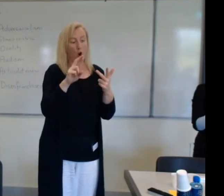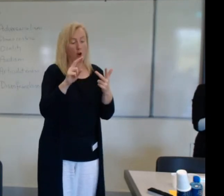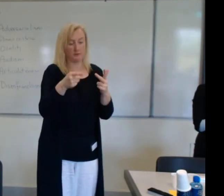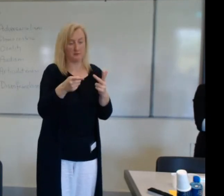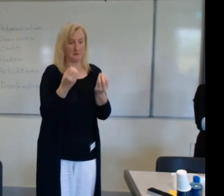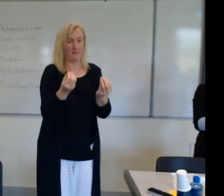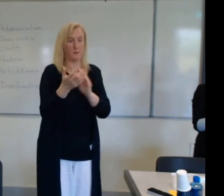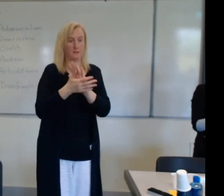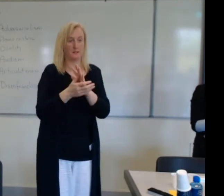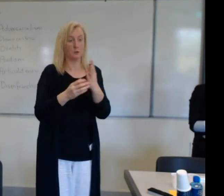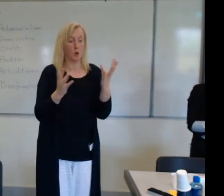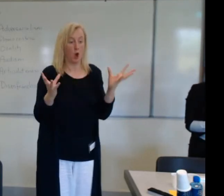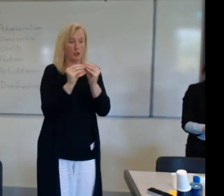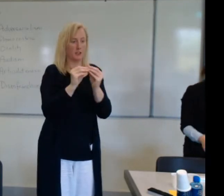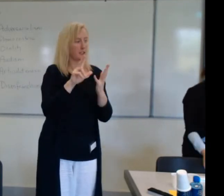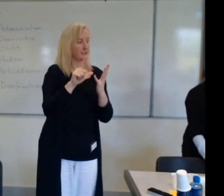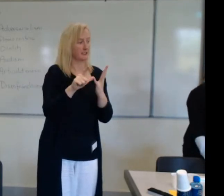users. 87. So